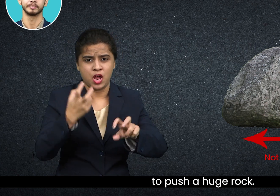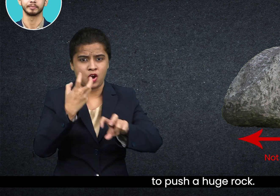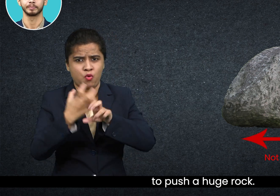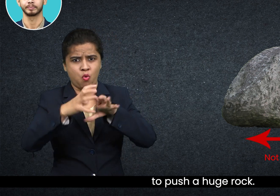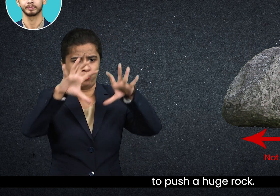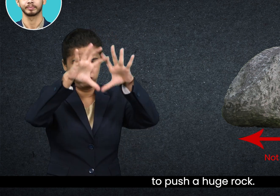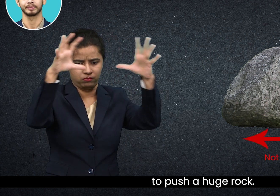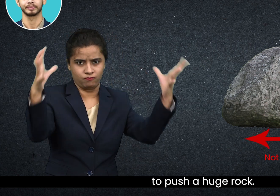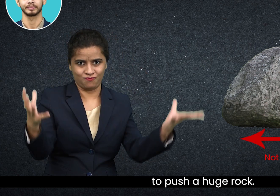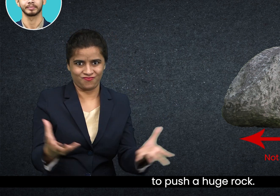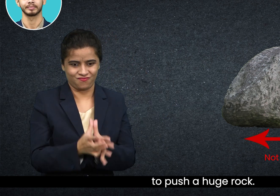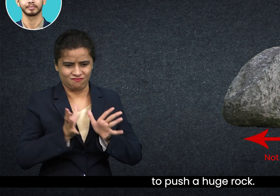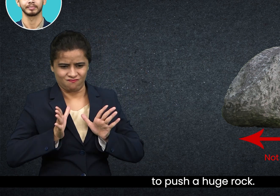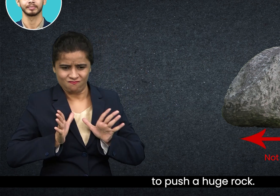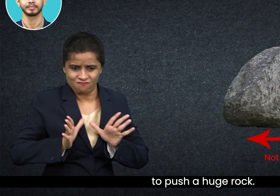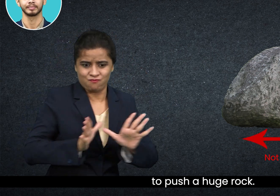rock.